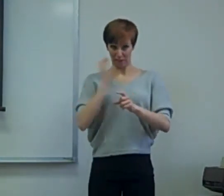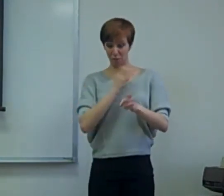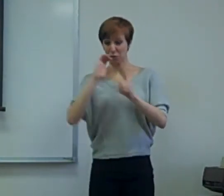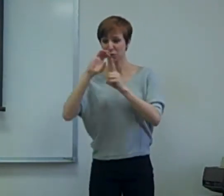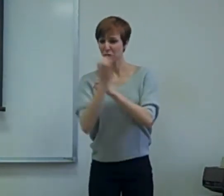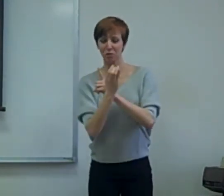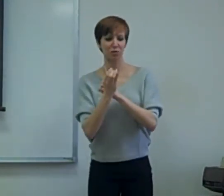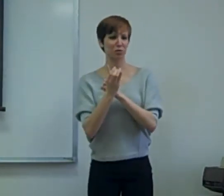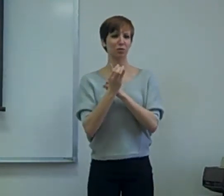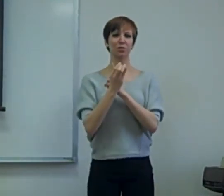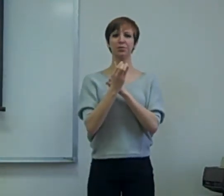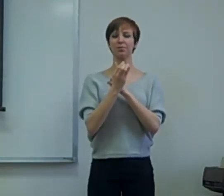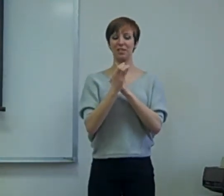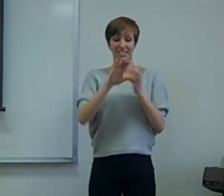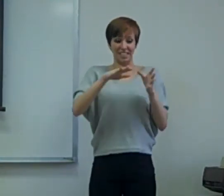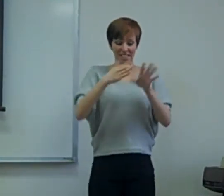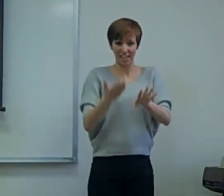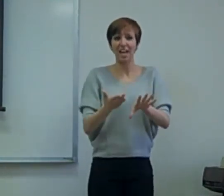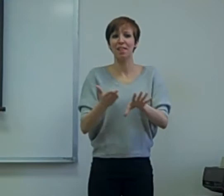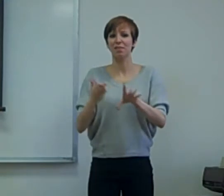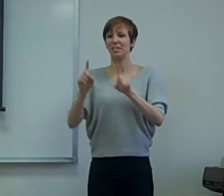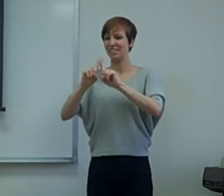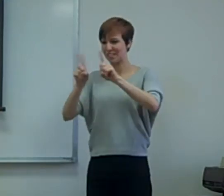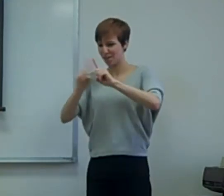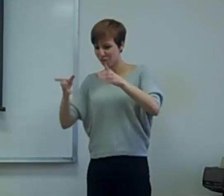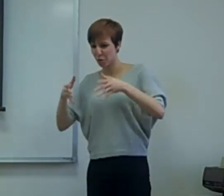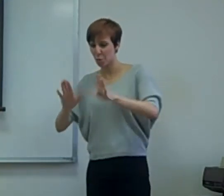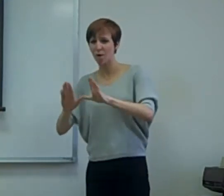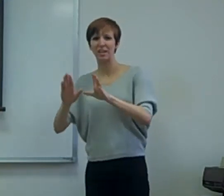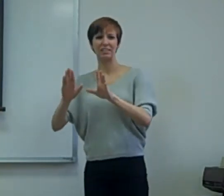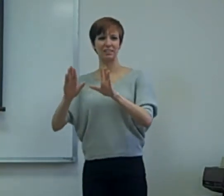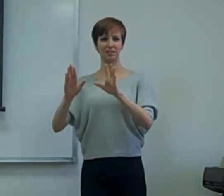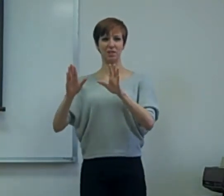What I had trouble with Greg dying is